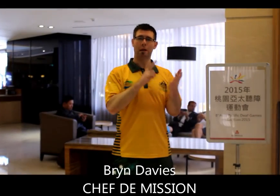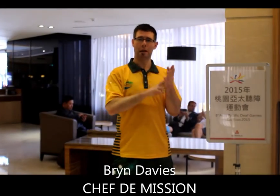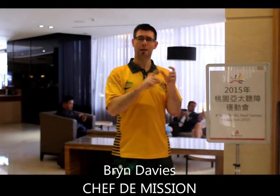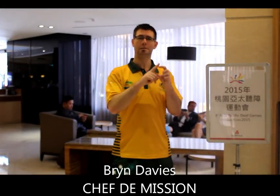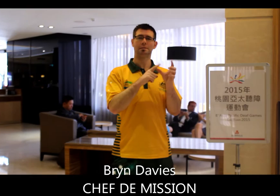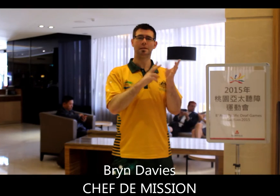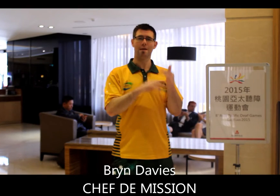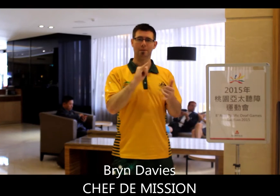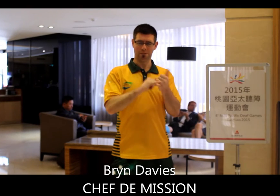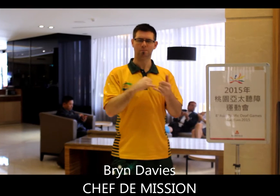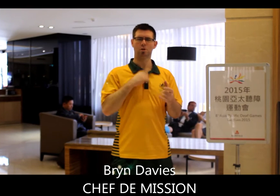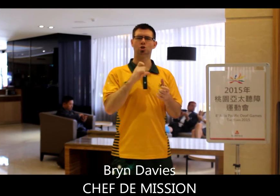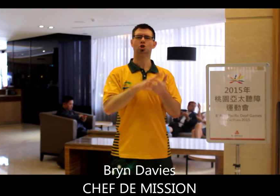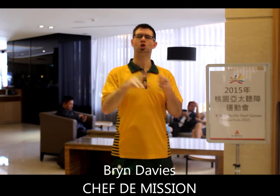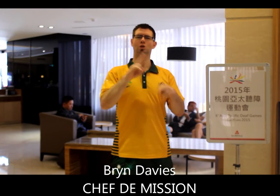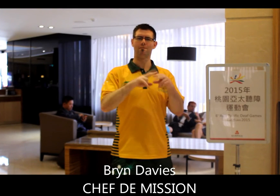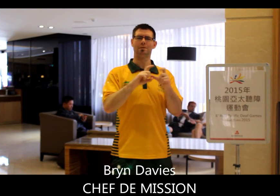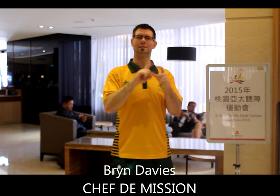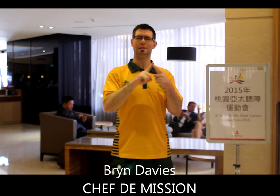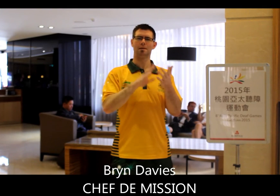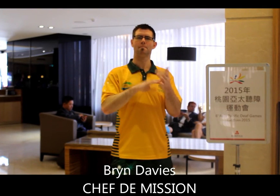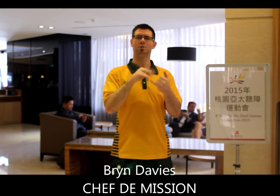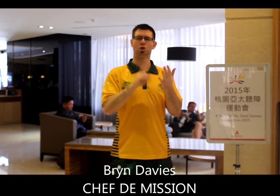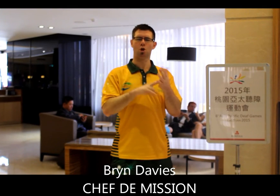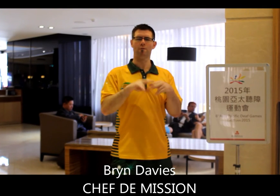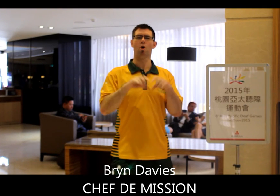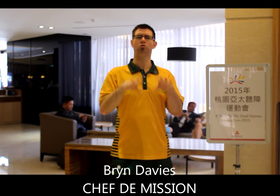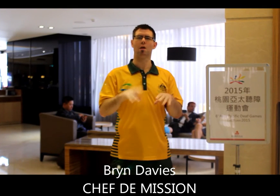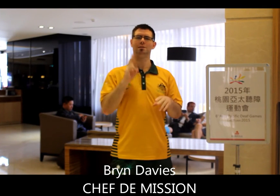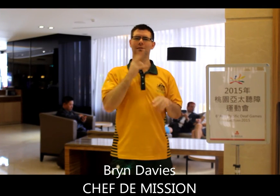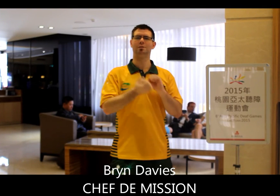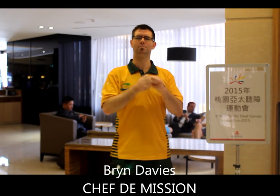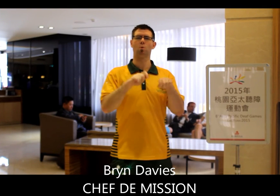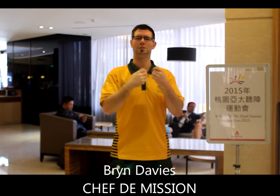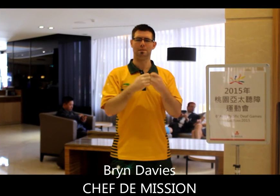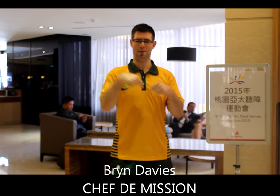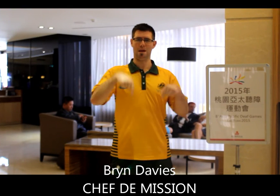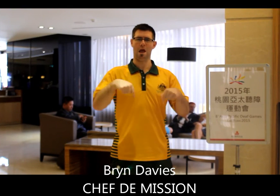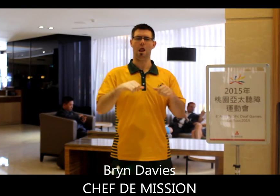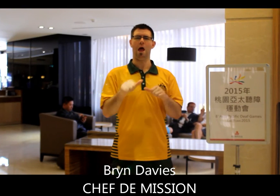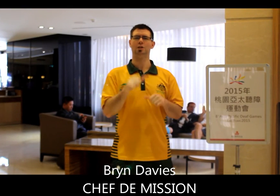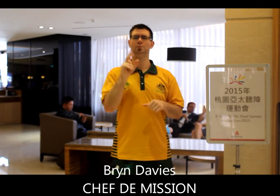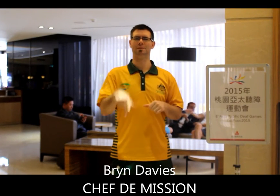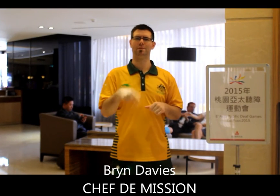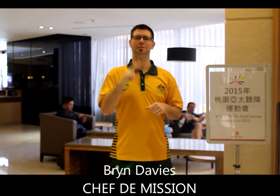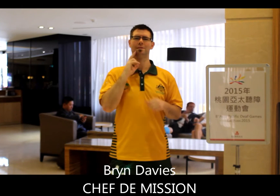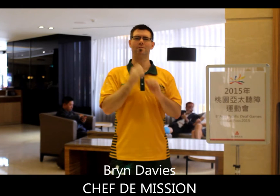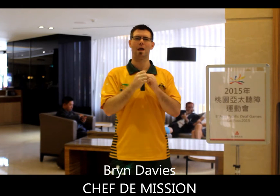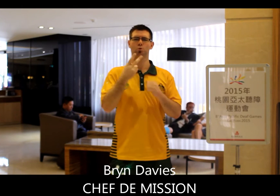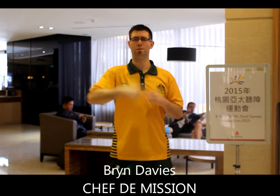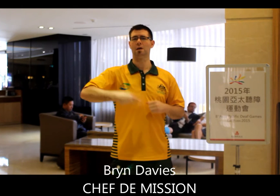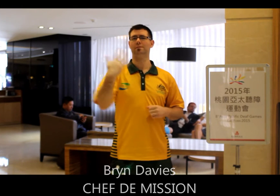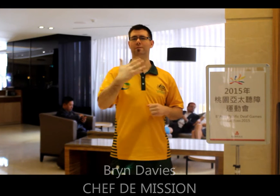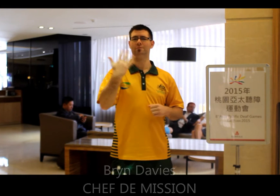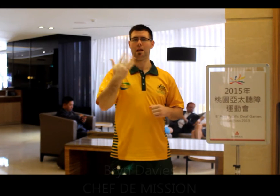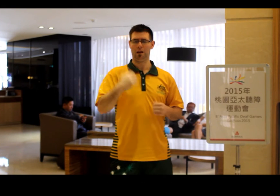Hello, just in case you don't know who I am, my name is Bryn Davies, chef de mission of the Australian sports team at the Asia Pacific